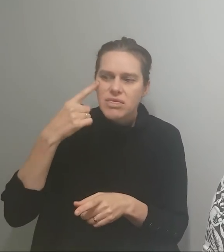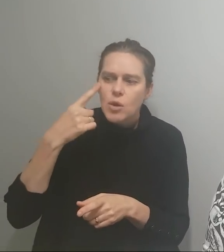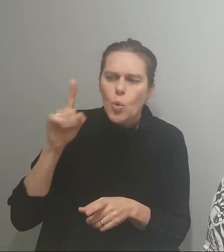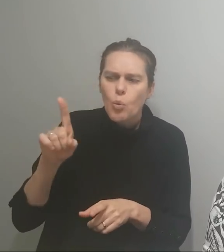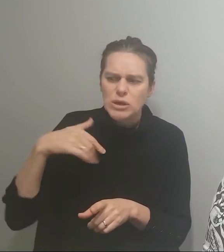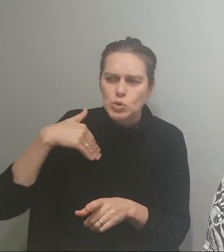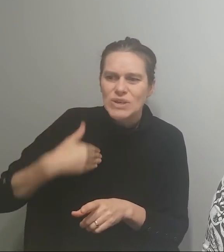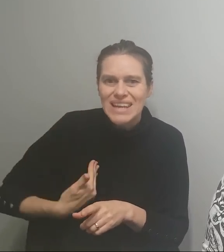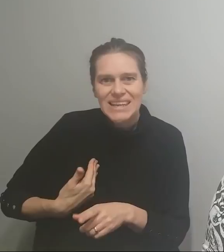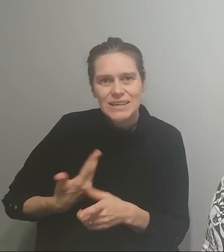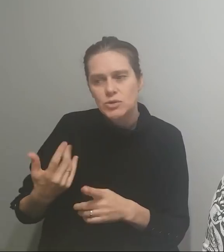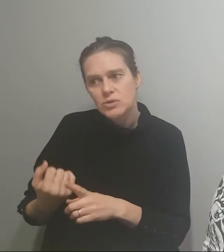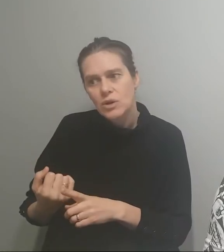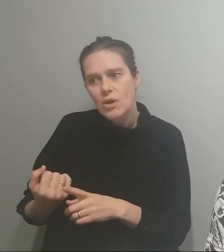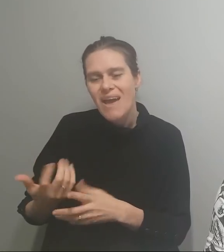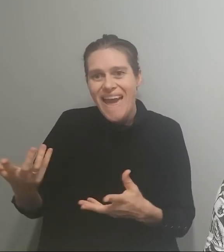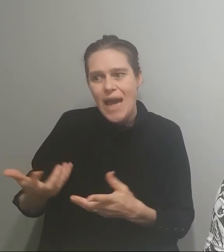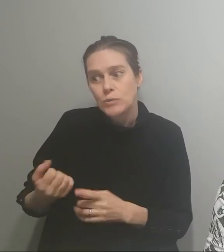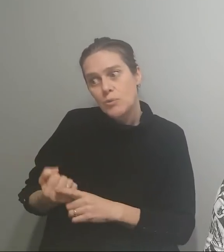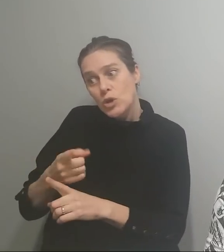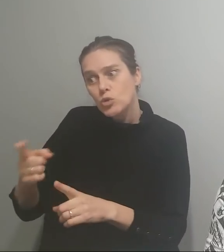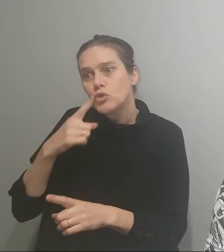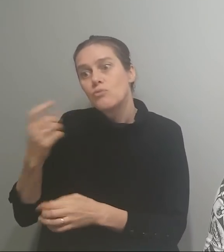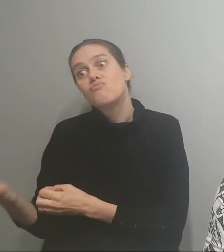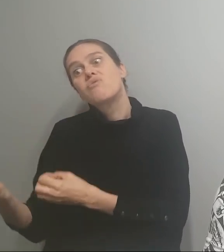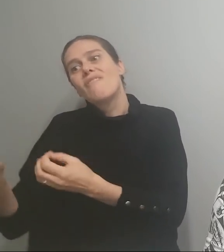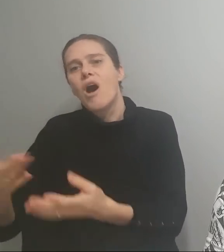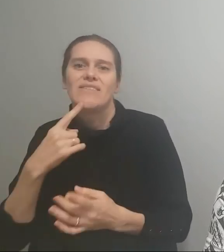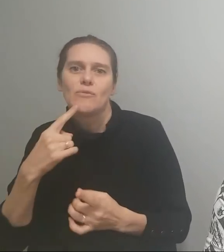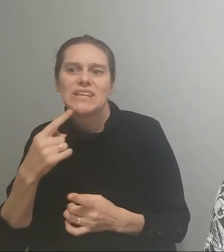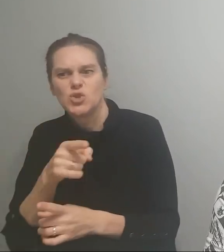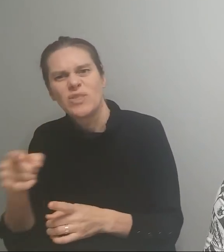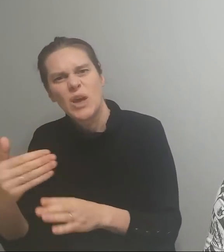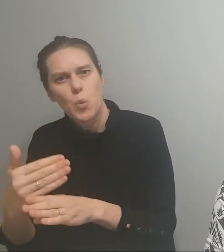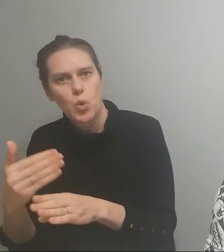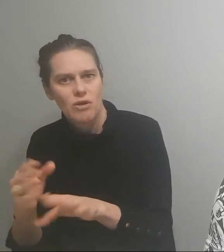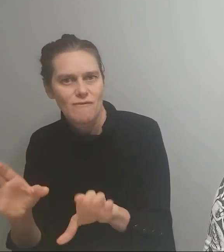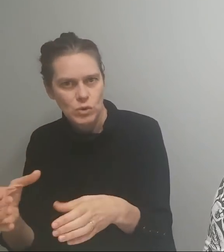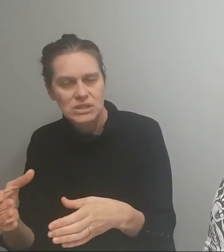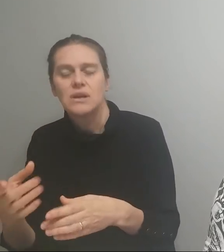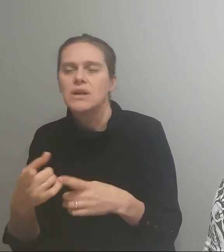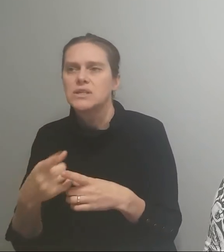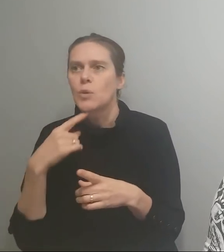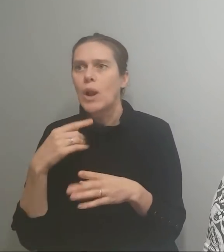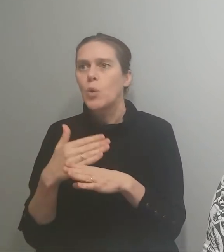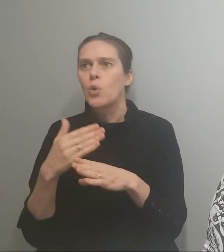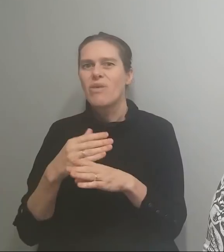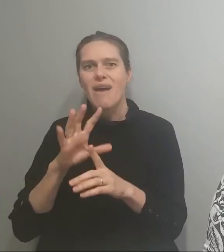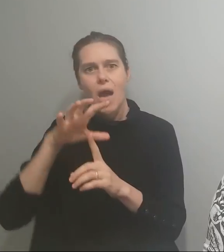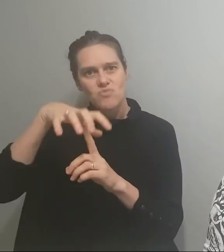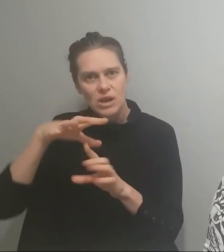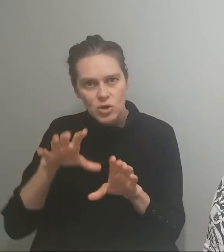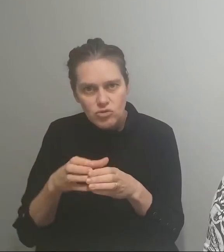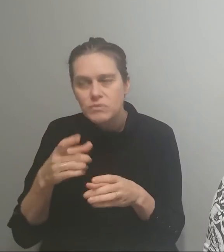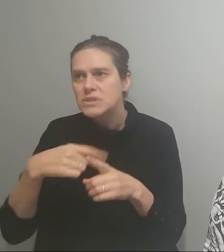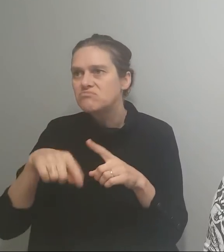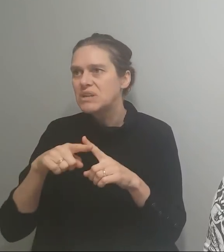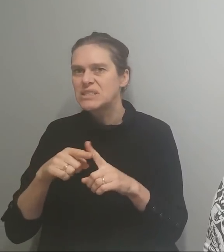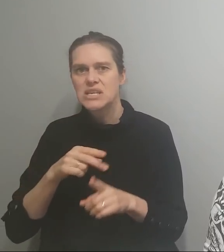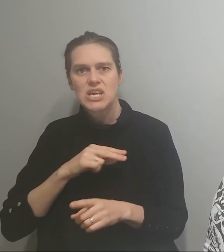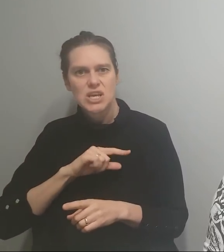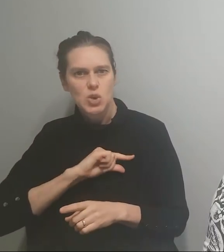workforce and staff. So we'll be working with provider umbrella groups, unions and providers to develop that over the